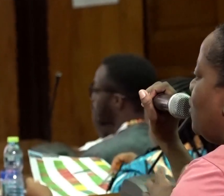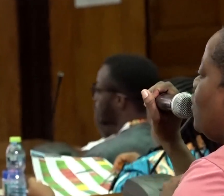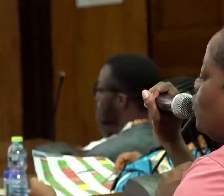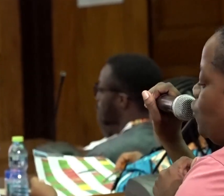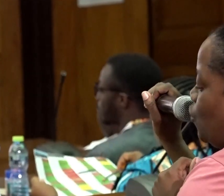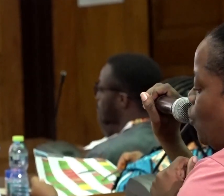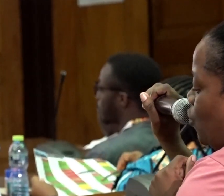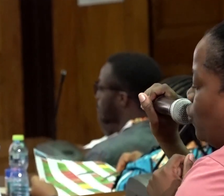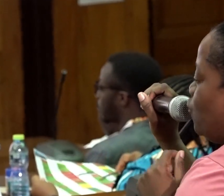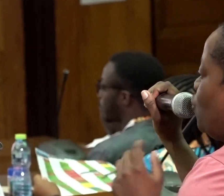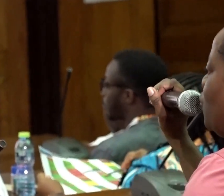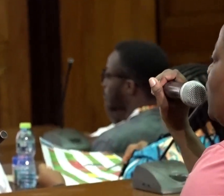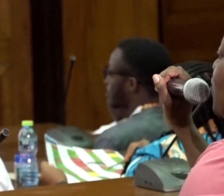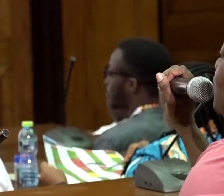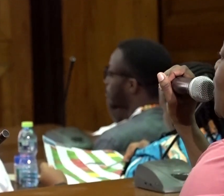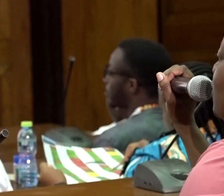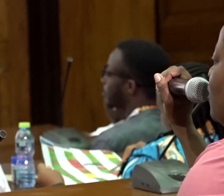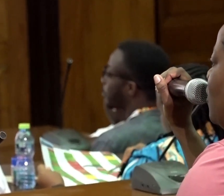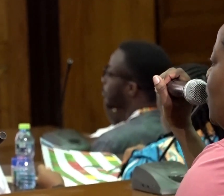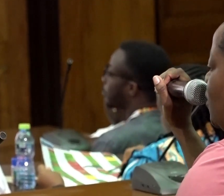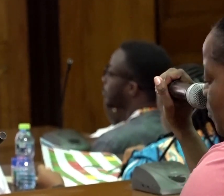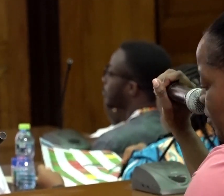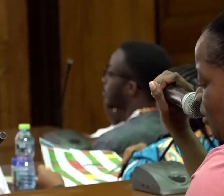years. So also looking at